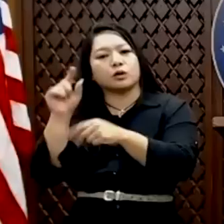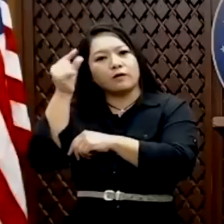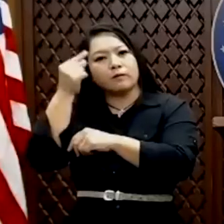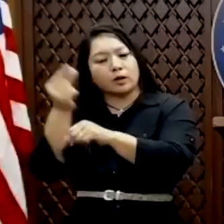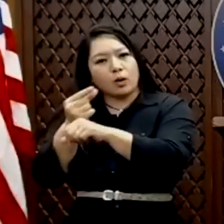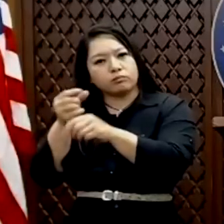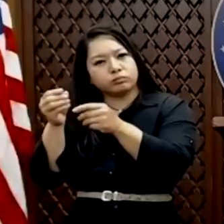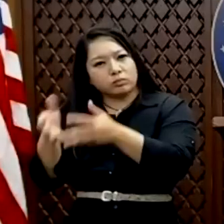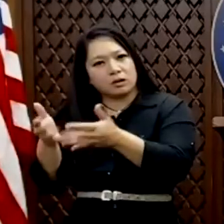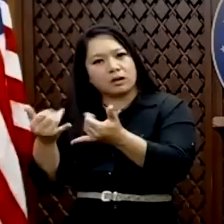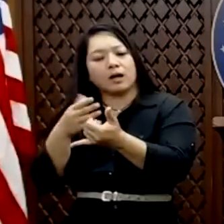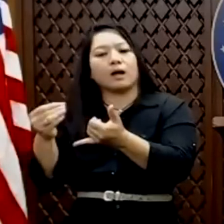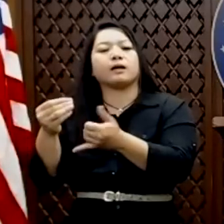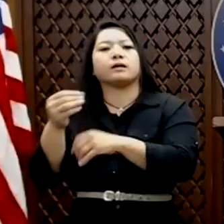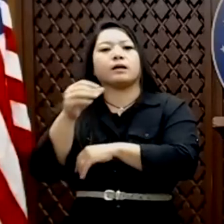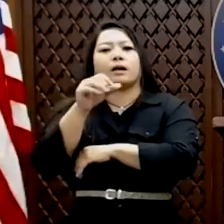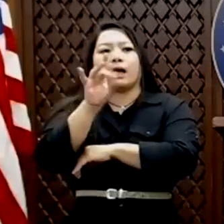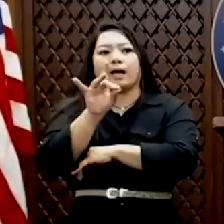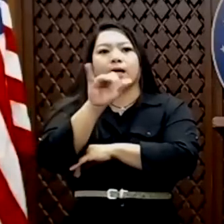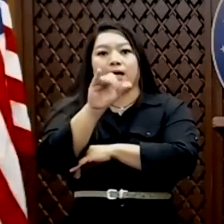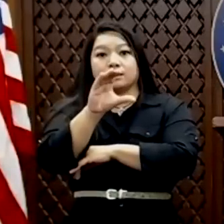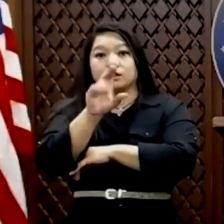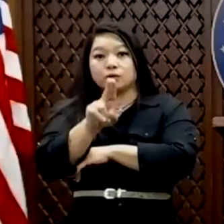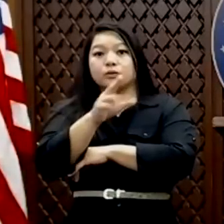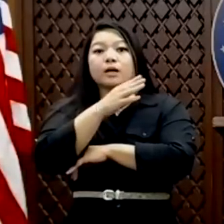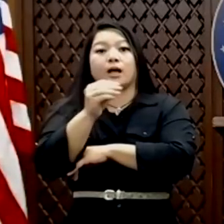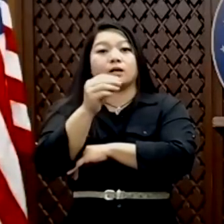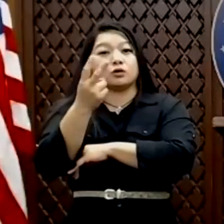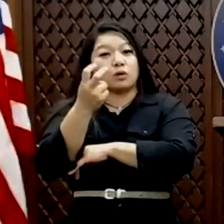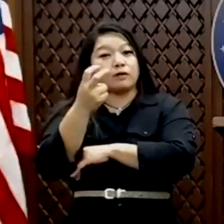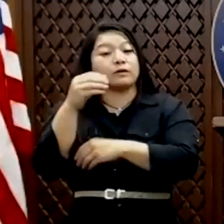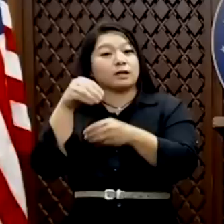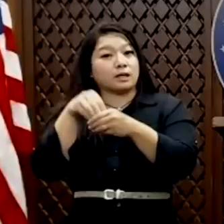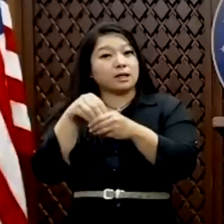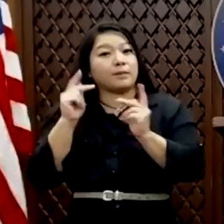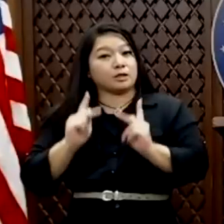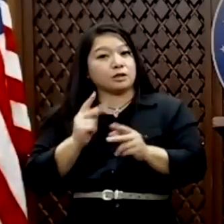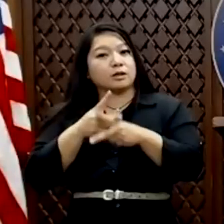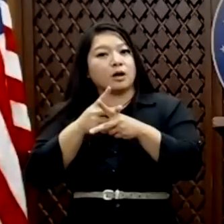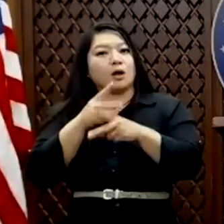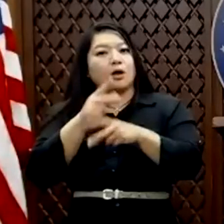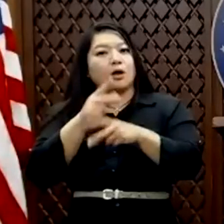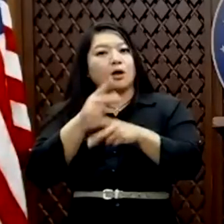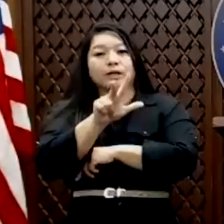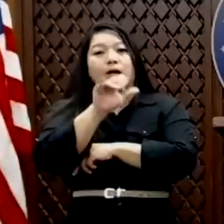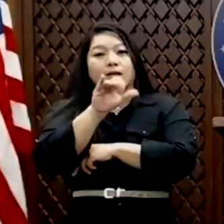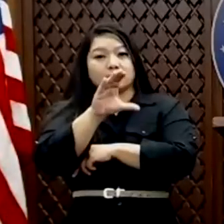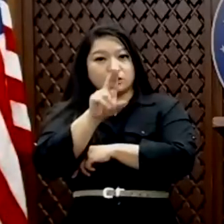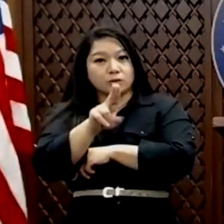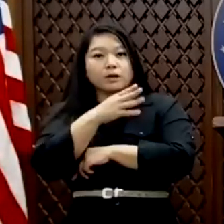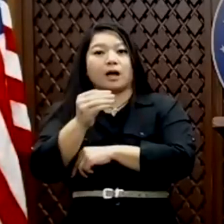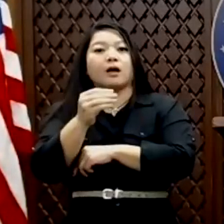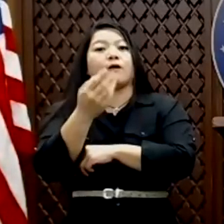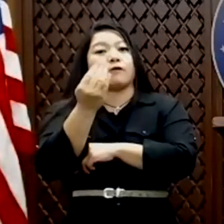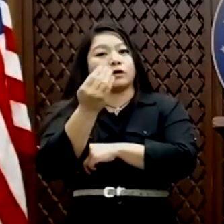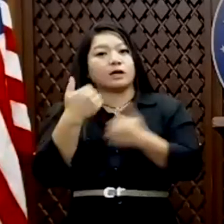facility, 8 again are in ICU, 12 are inpatient care, 3 are in ICU, and as I mentioned earlier, 14 have